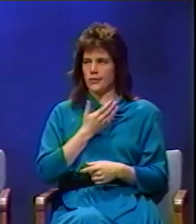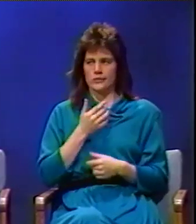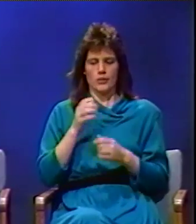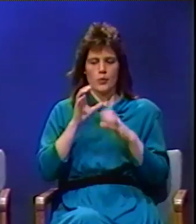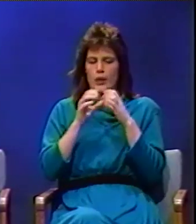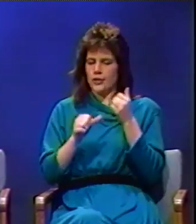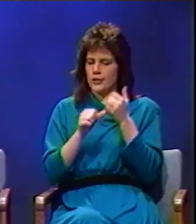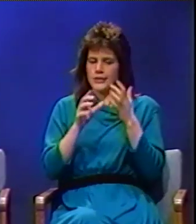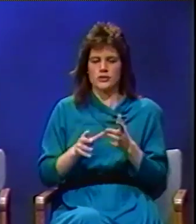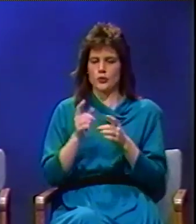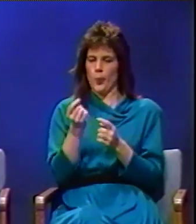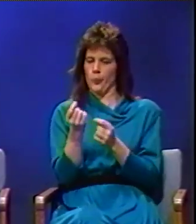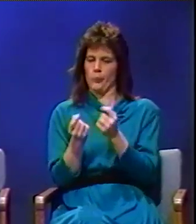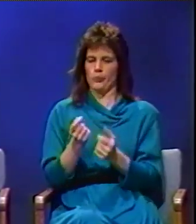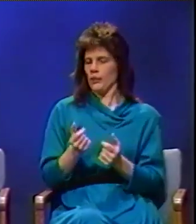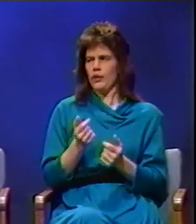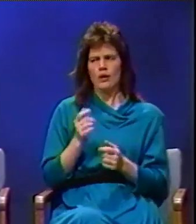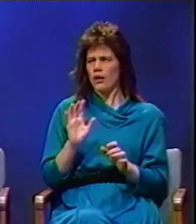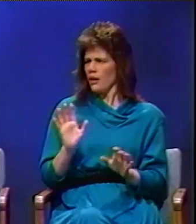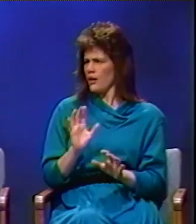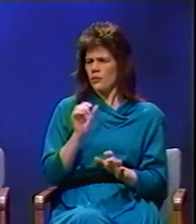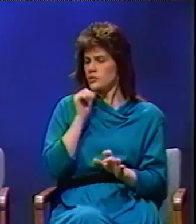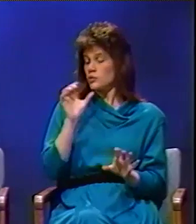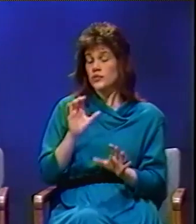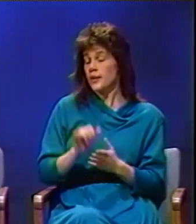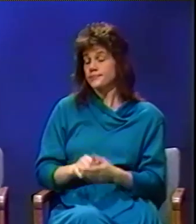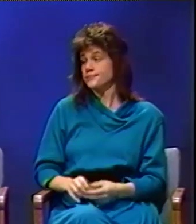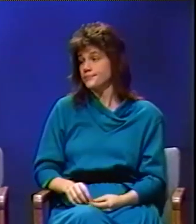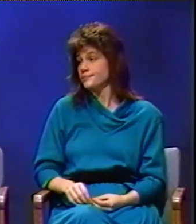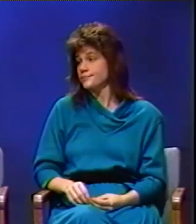call or in any way to censor it. We do not do that.